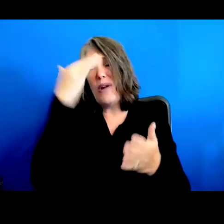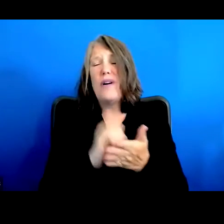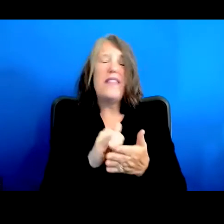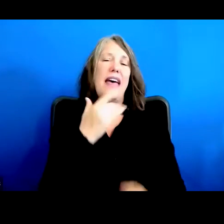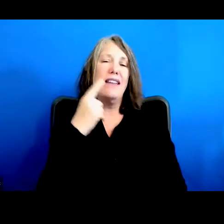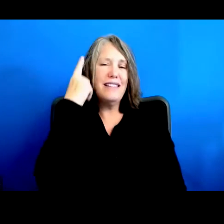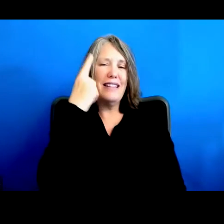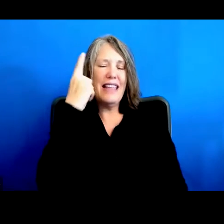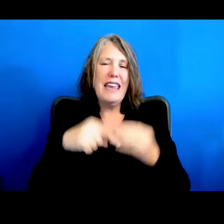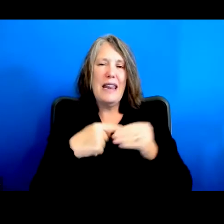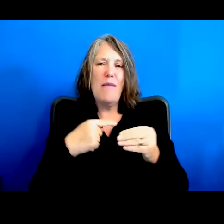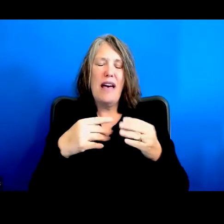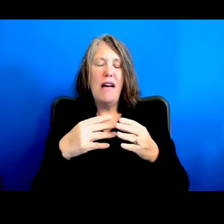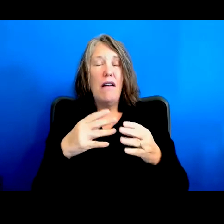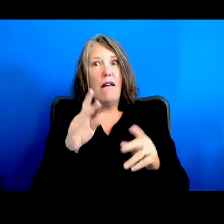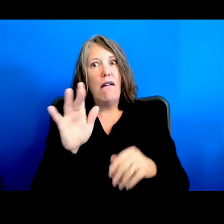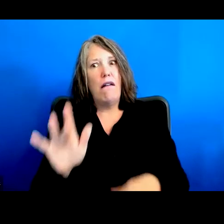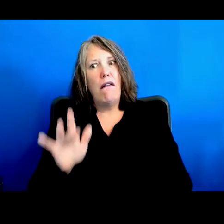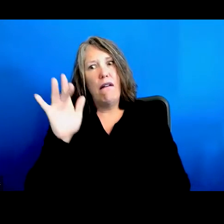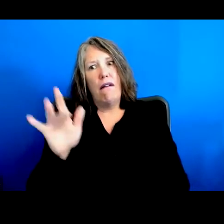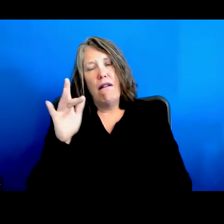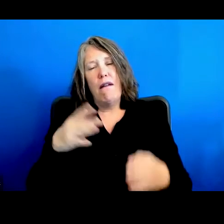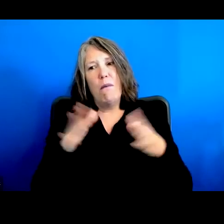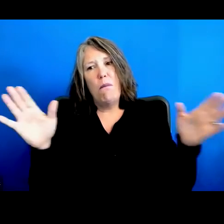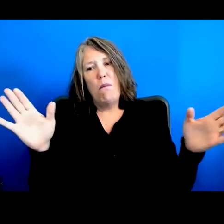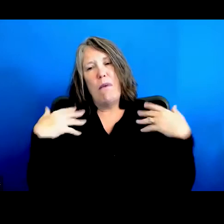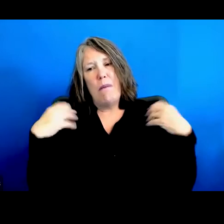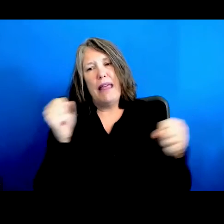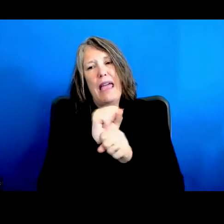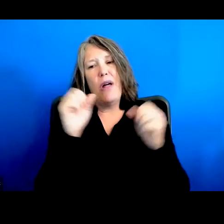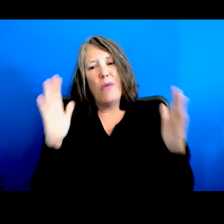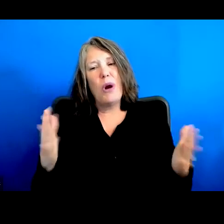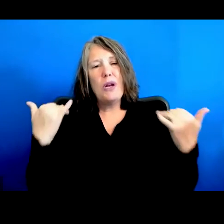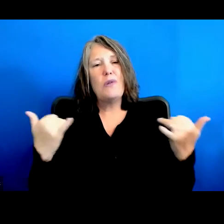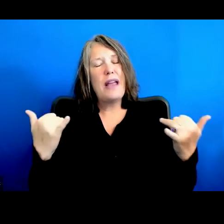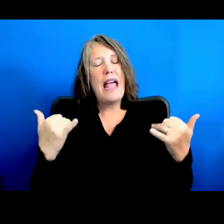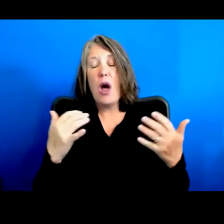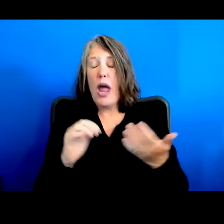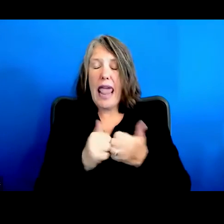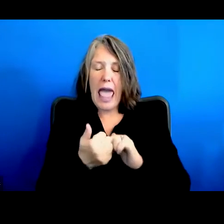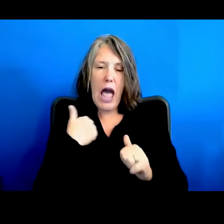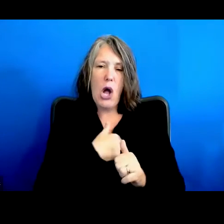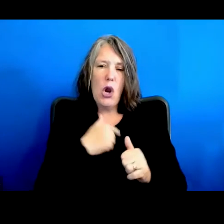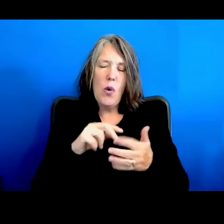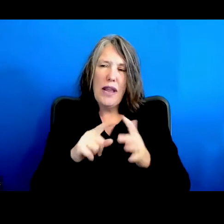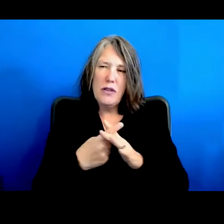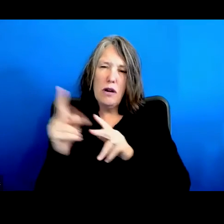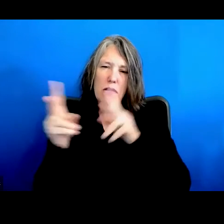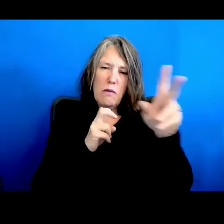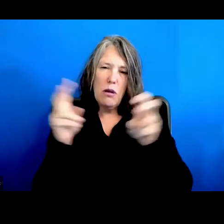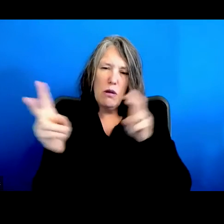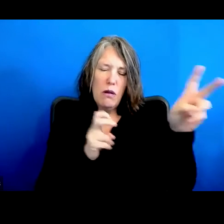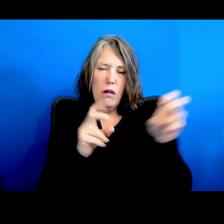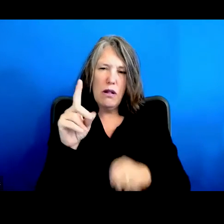Thinking about the poor public health workers of the country right now. And how do you start pulling data? And that's actually, I